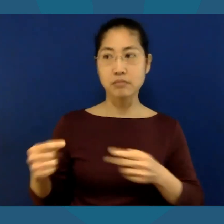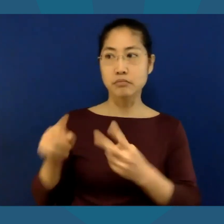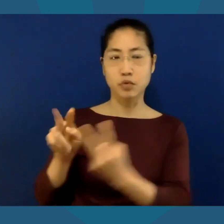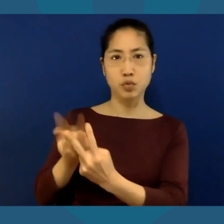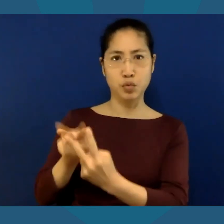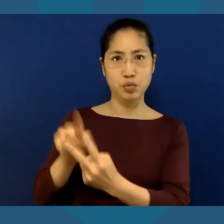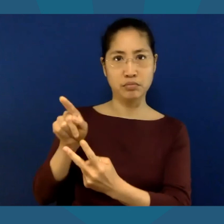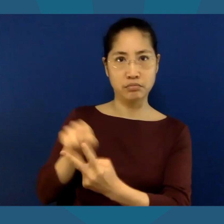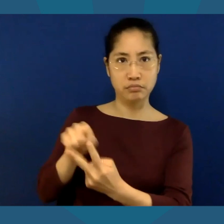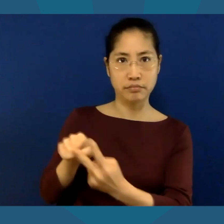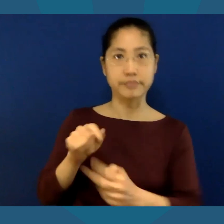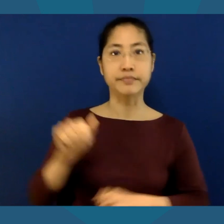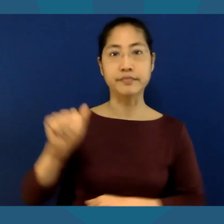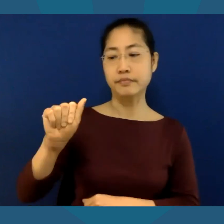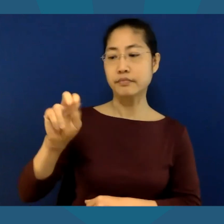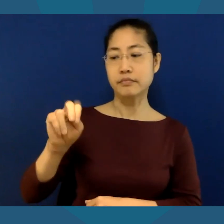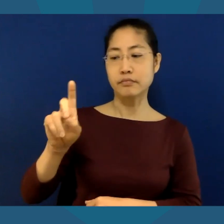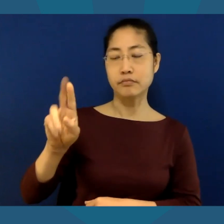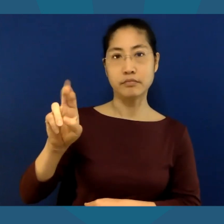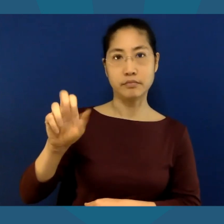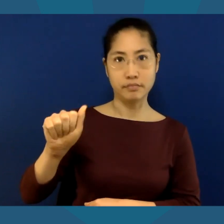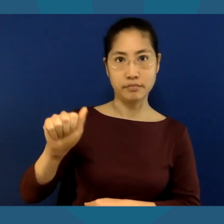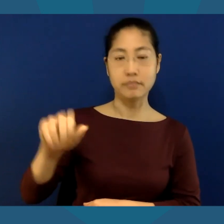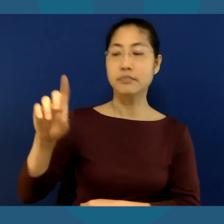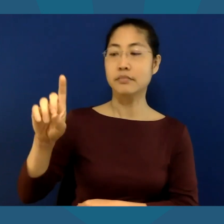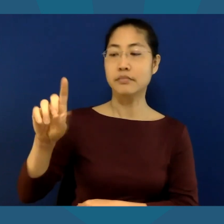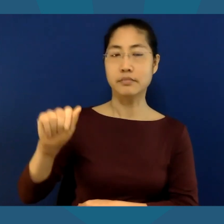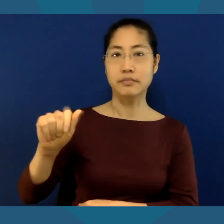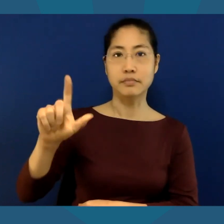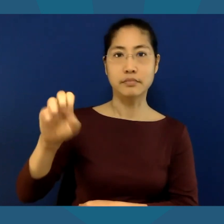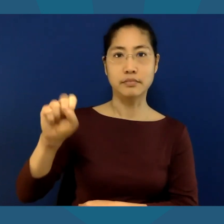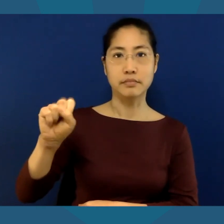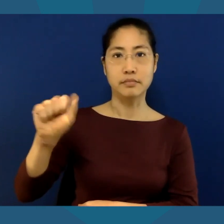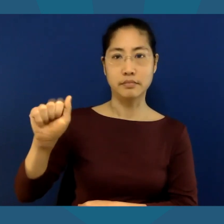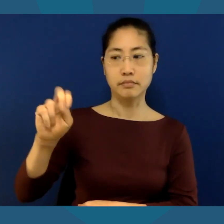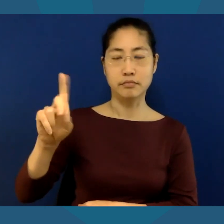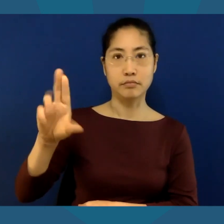Unlike my opponents, Andrea D'Alessandro